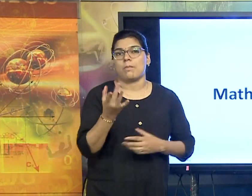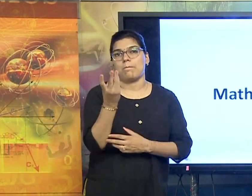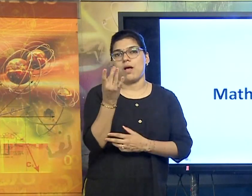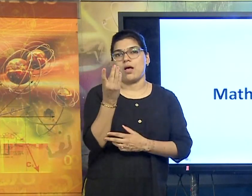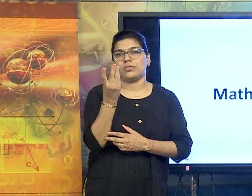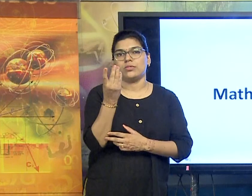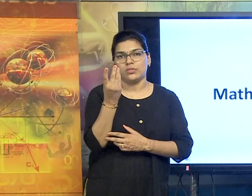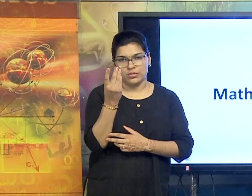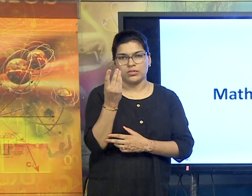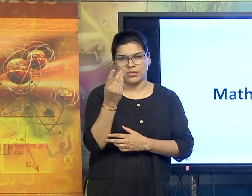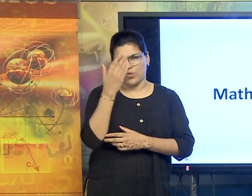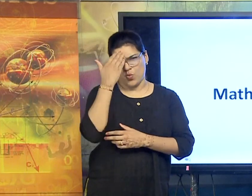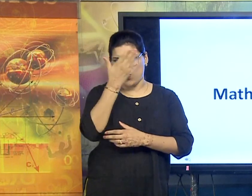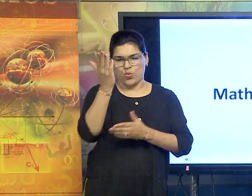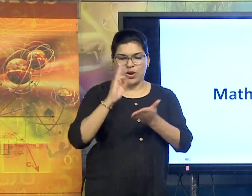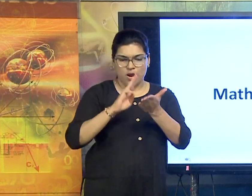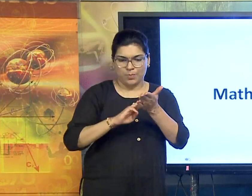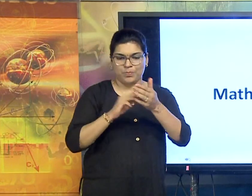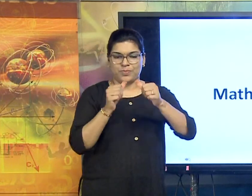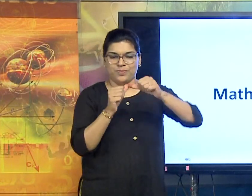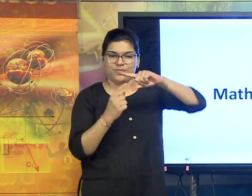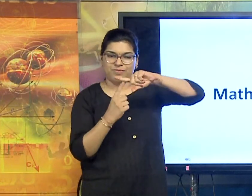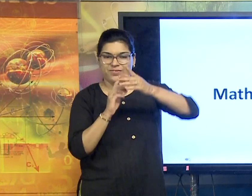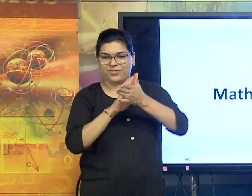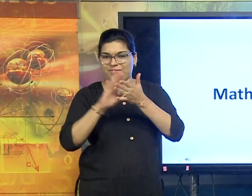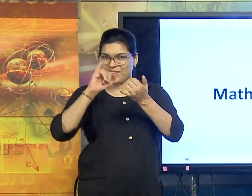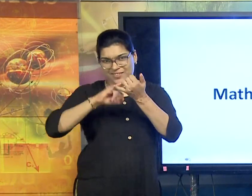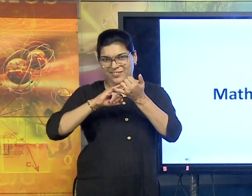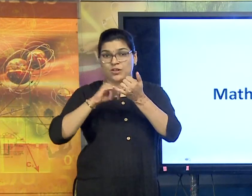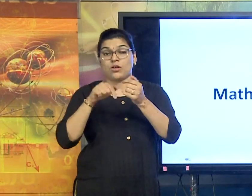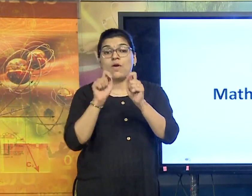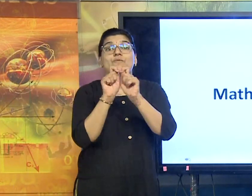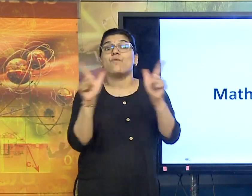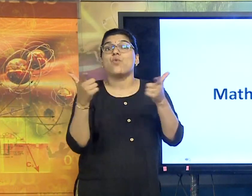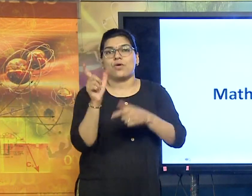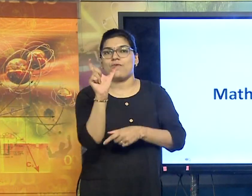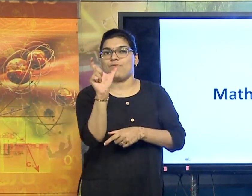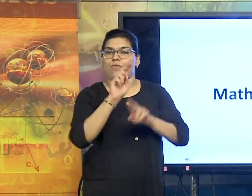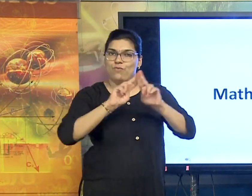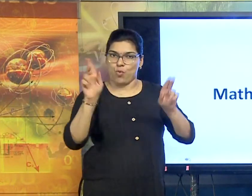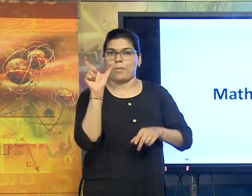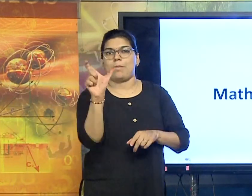This word is mathematics, mathematical.